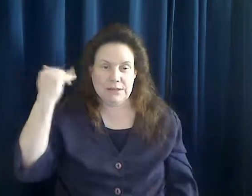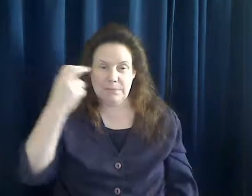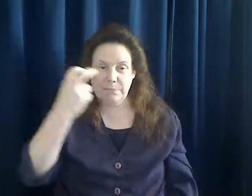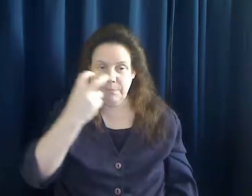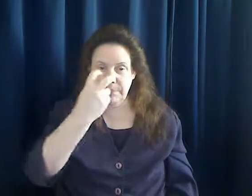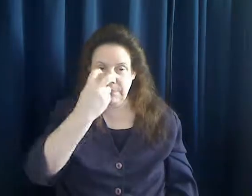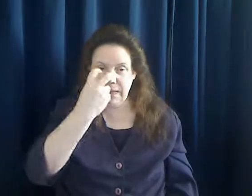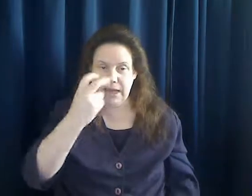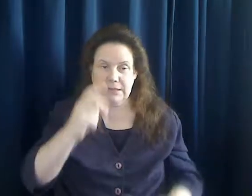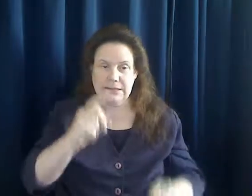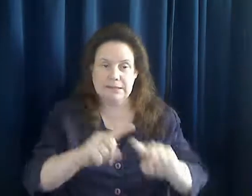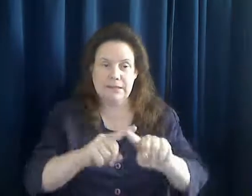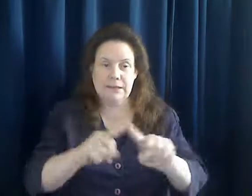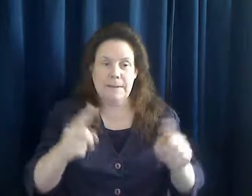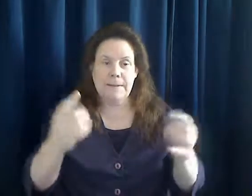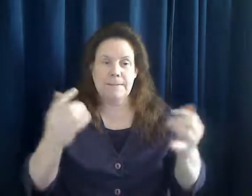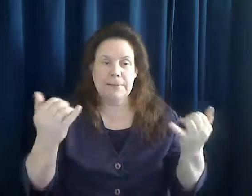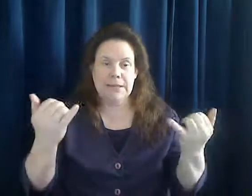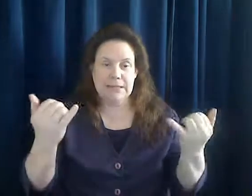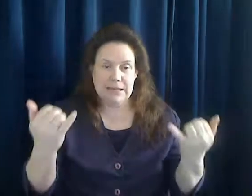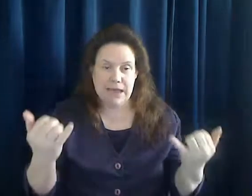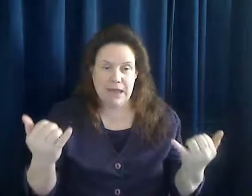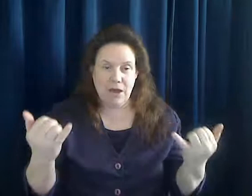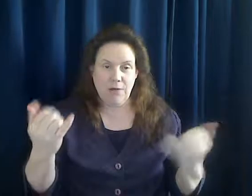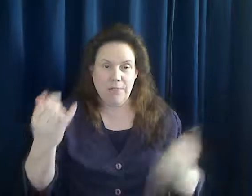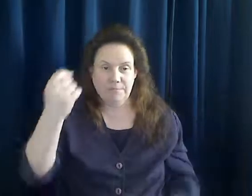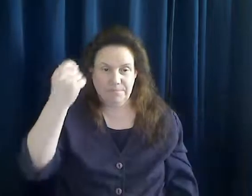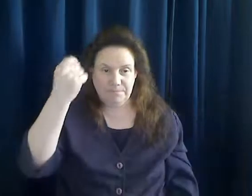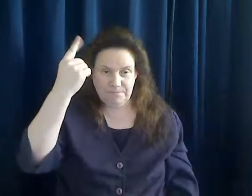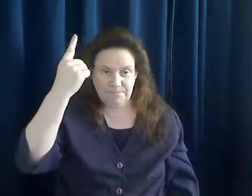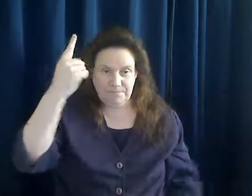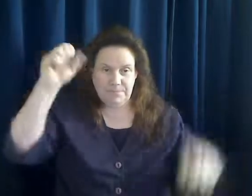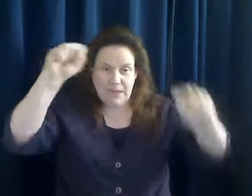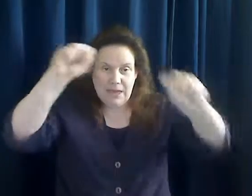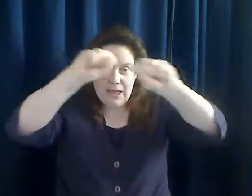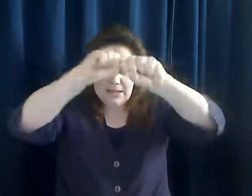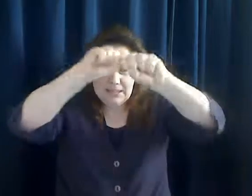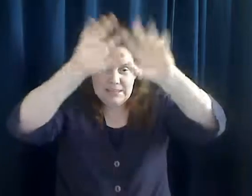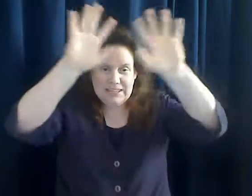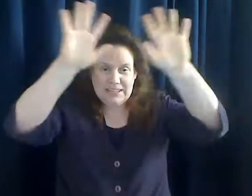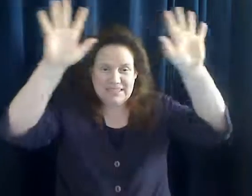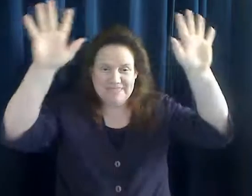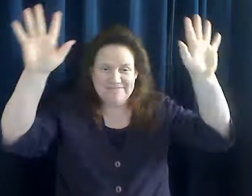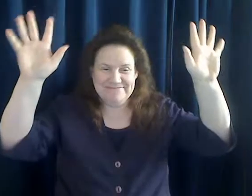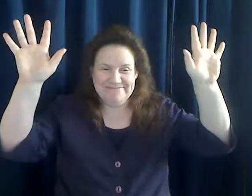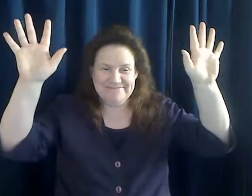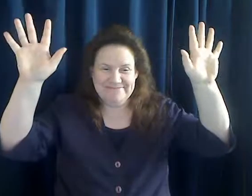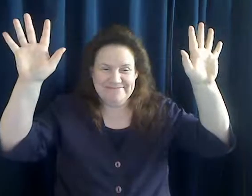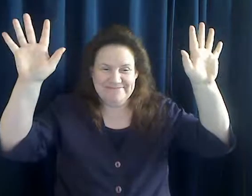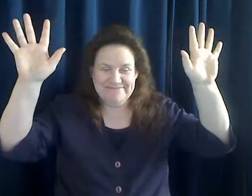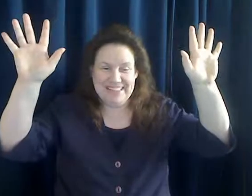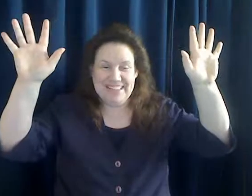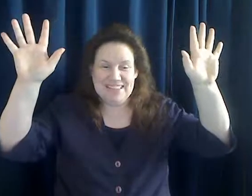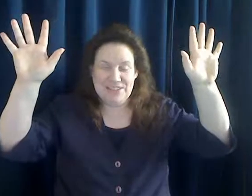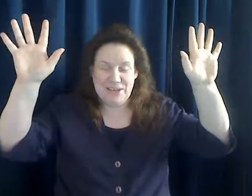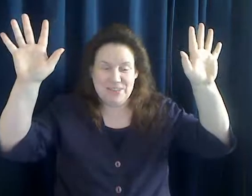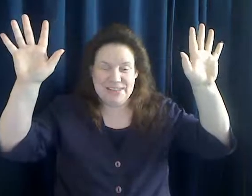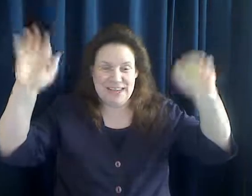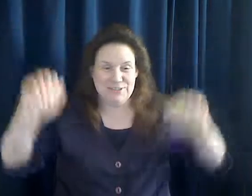was blind, but now I see. So that was a lot of